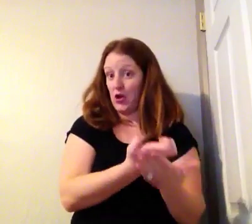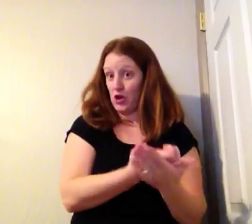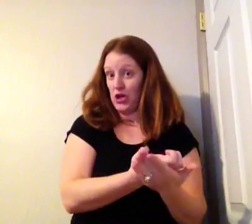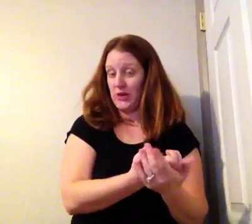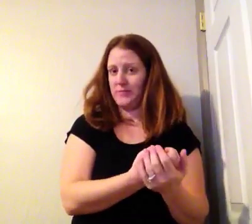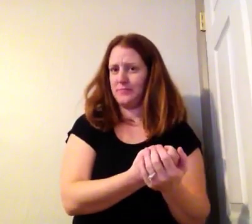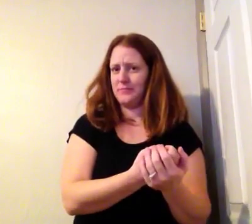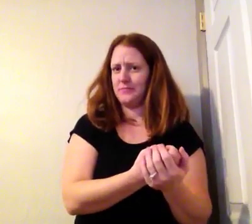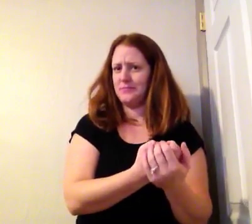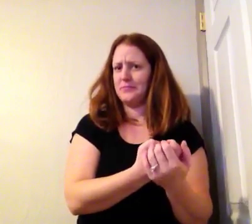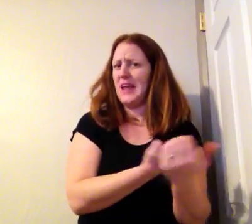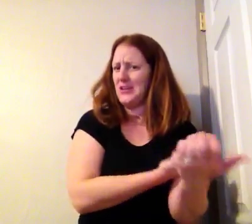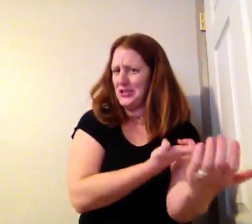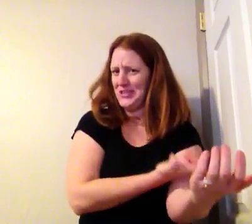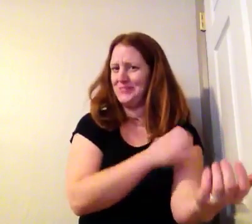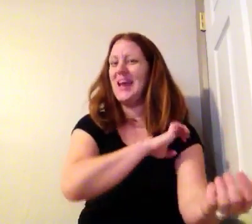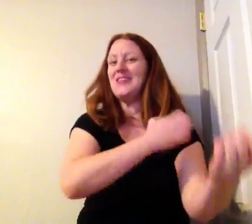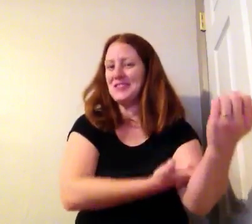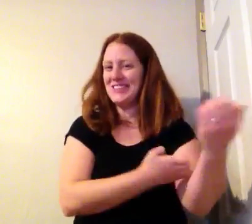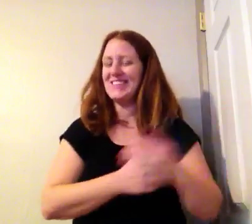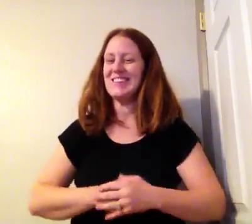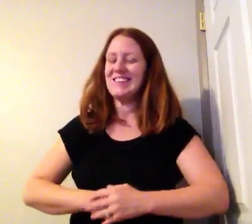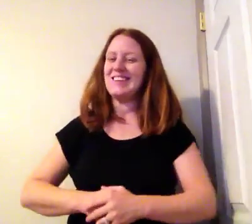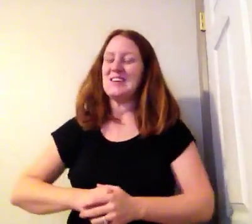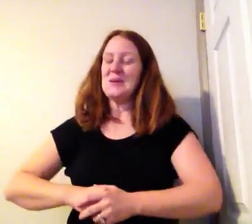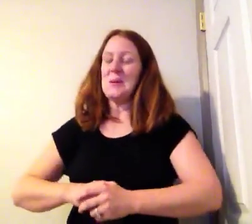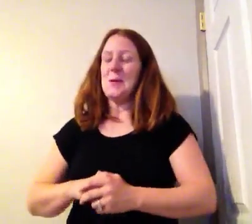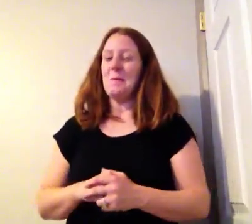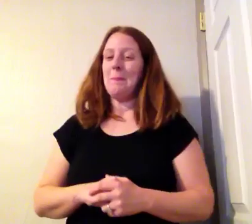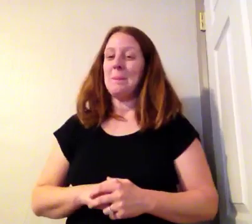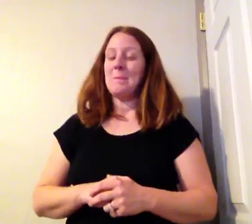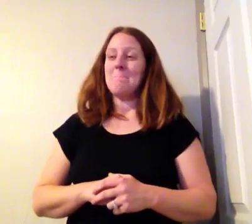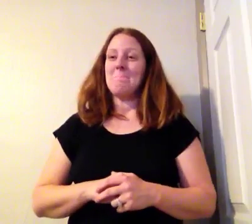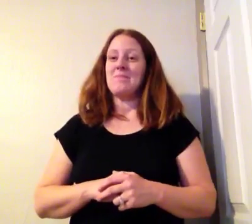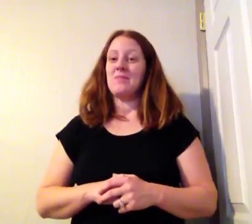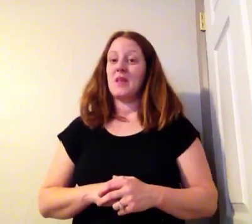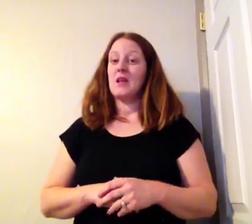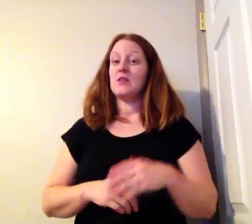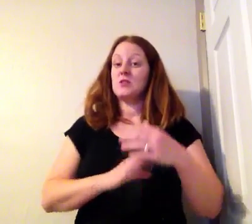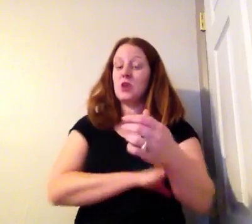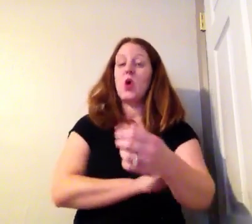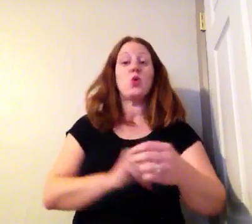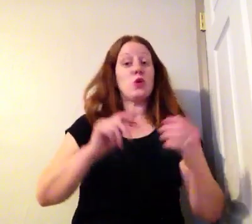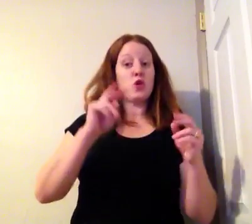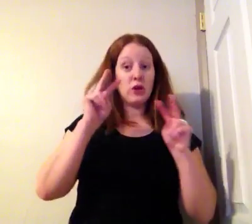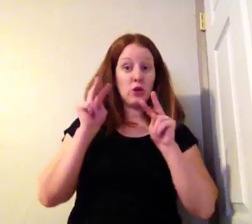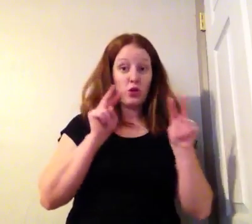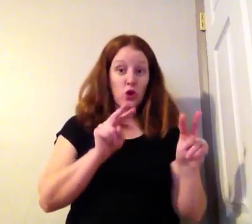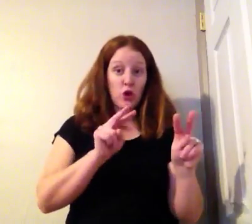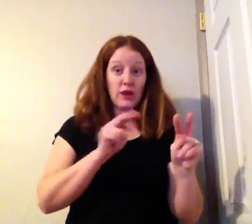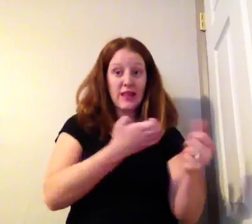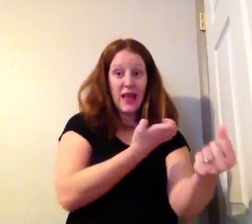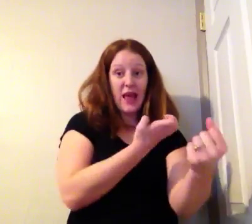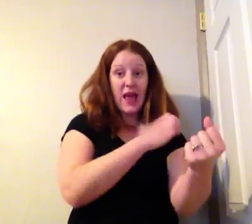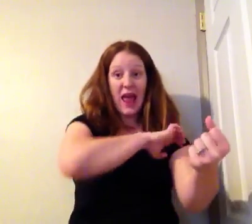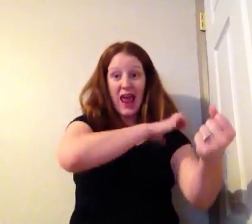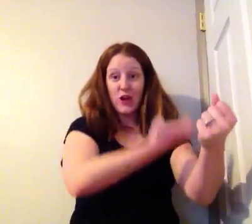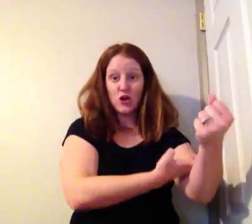they are in a higher energy state. All right? So if you look at the energy state at the beginning and at the end, some chemistry